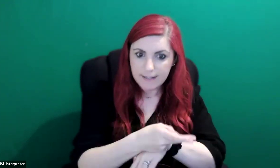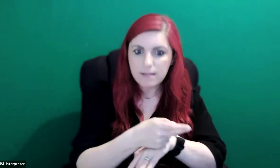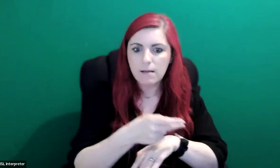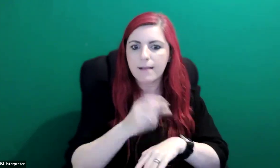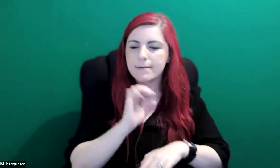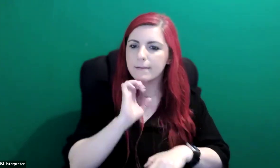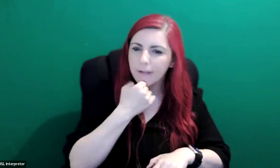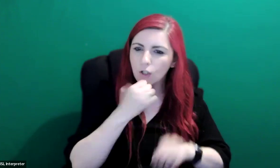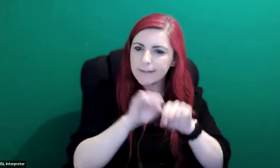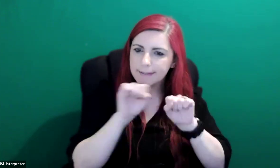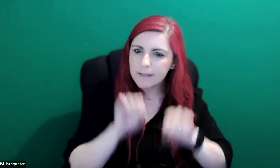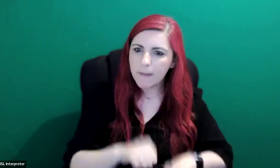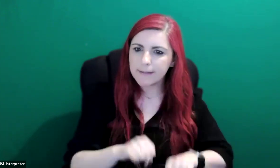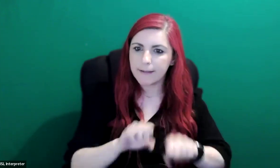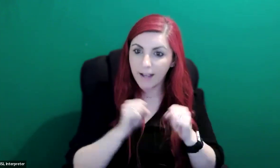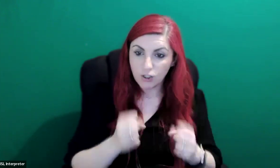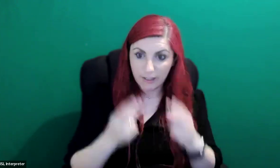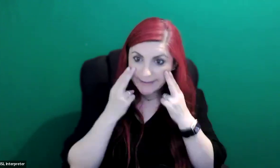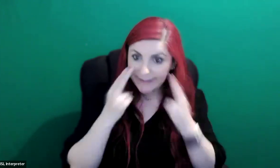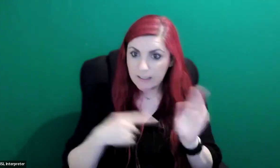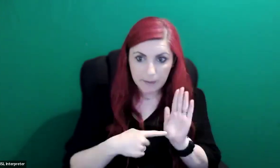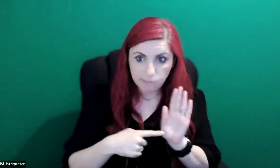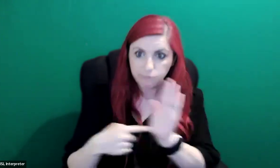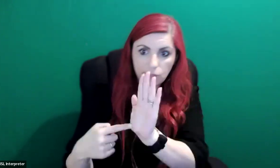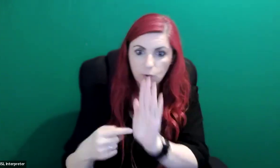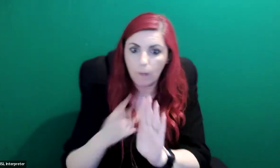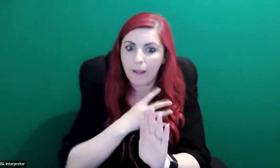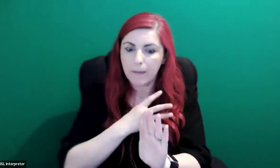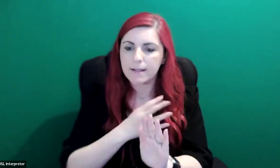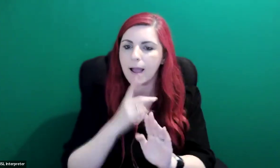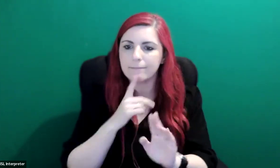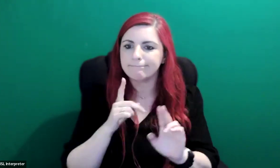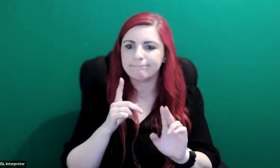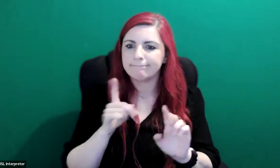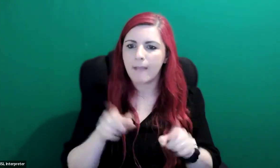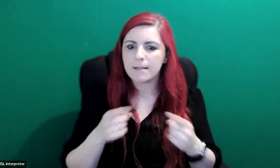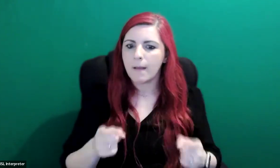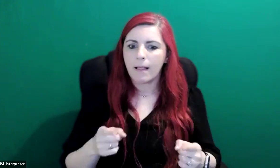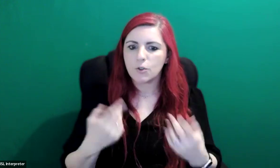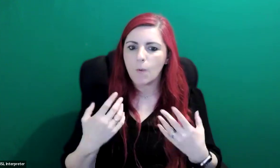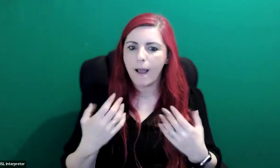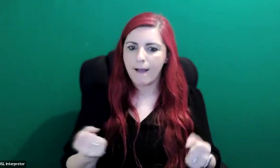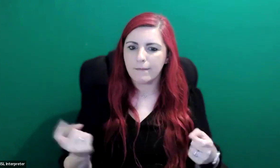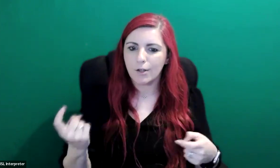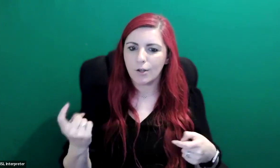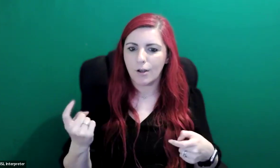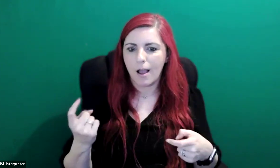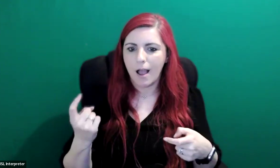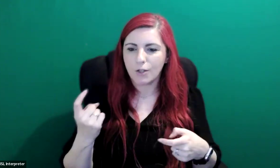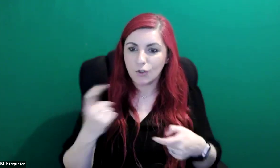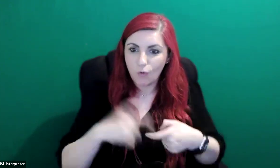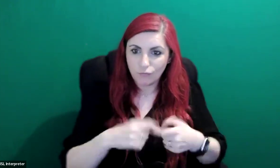addressed and brought before the CRPD committee. And if not possible through a joint report, then persons with